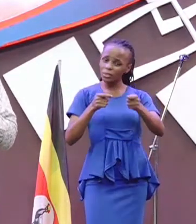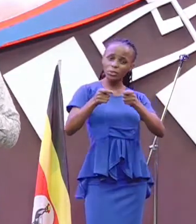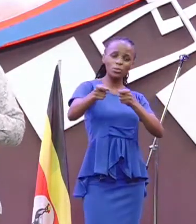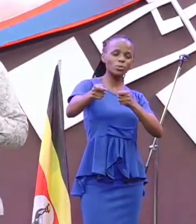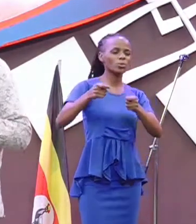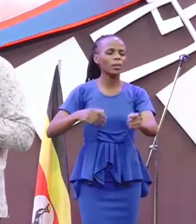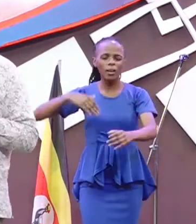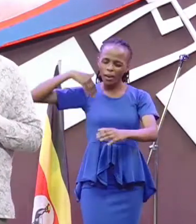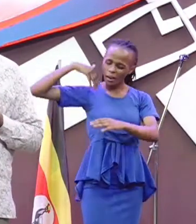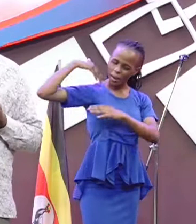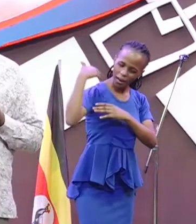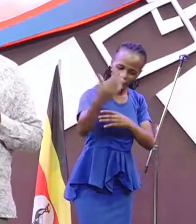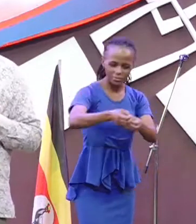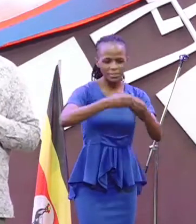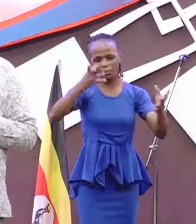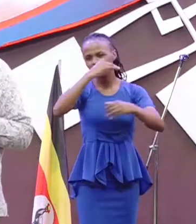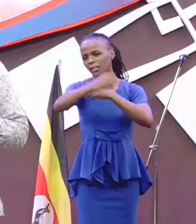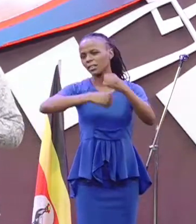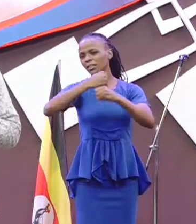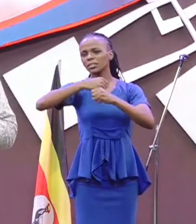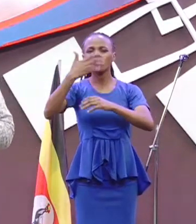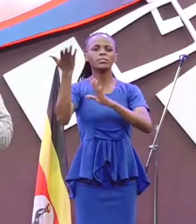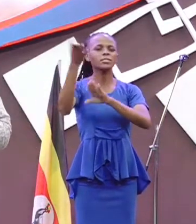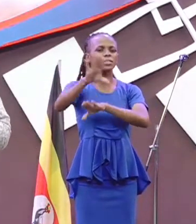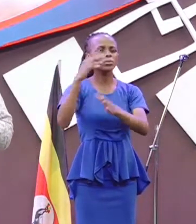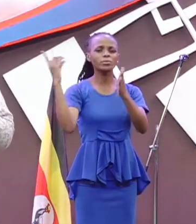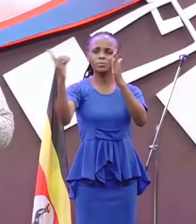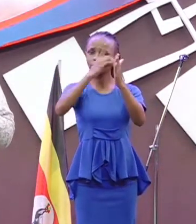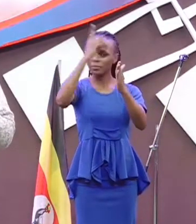Ahaz, he reigned many years after the death of David.